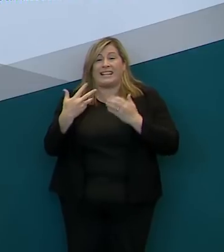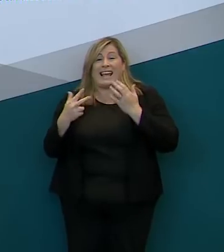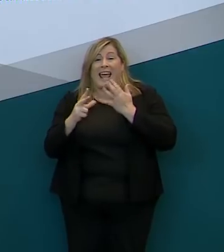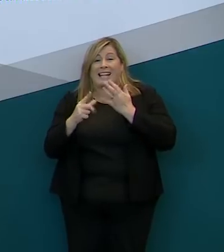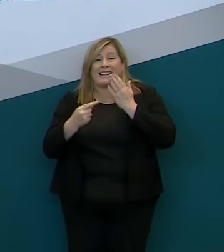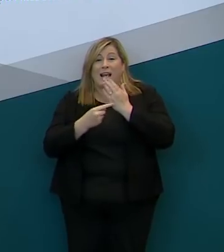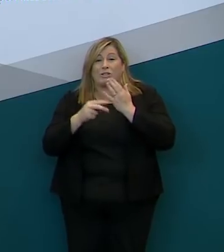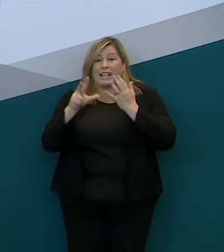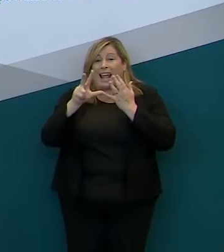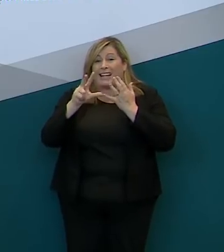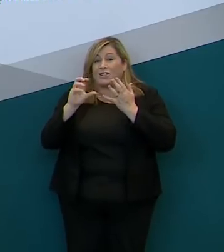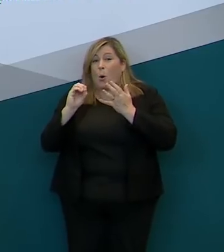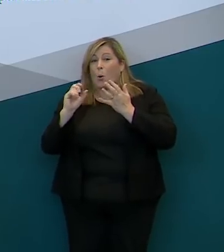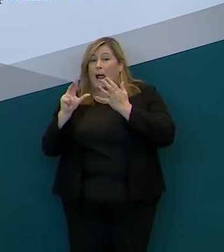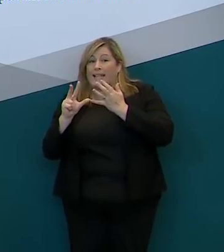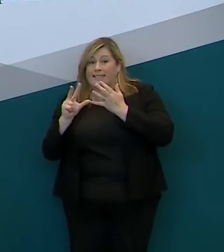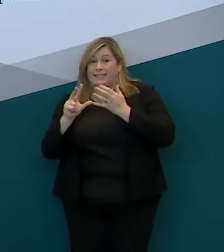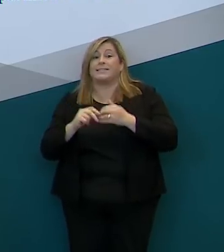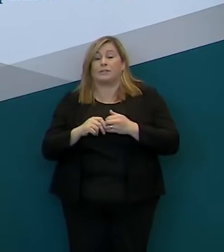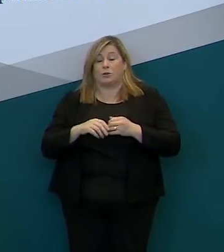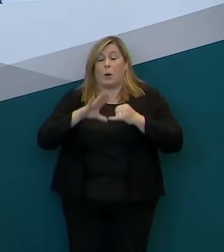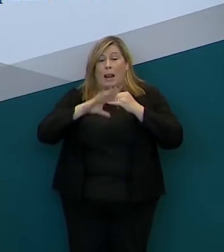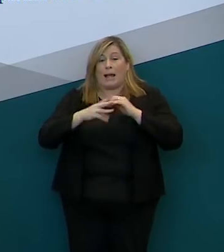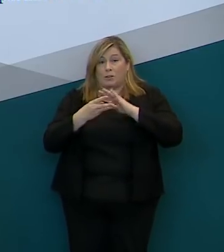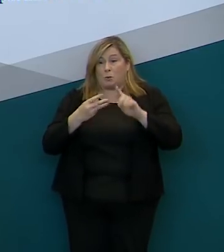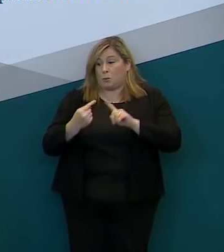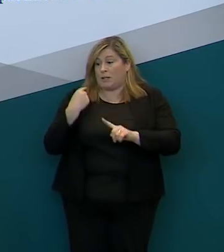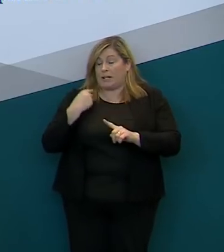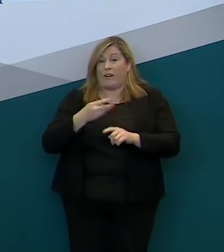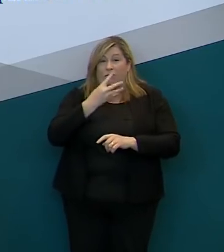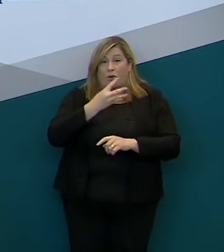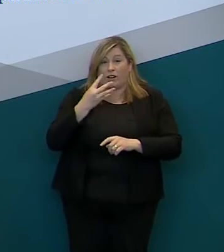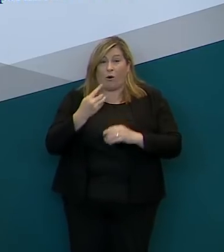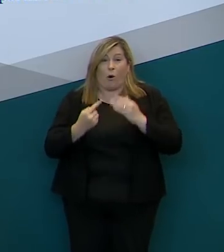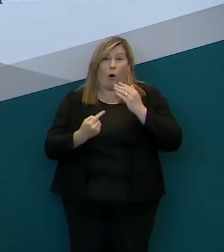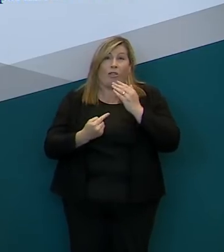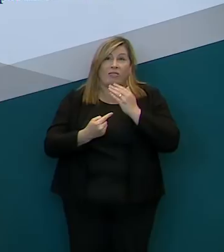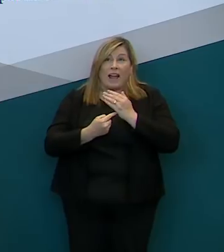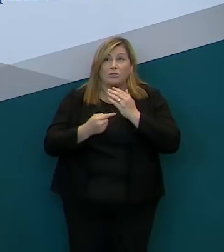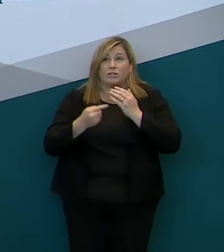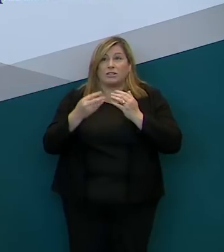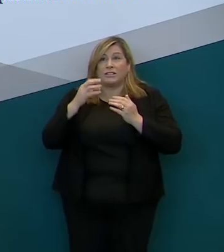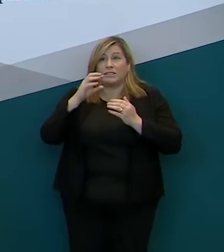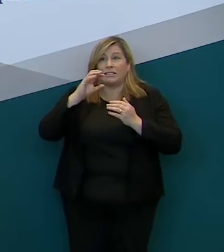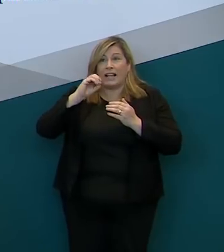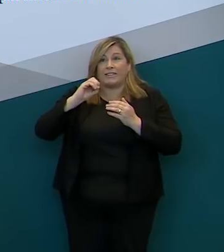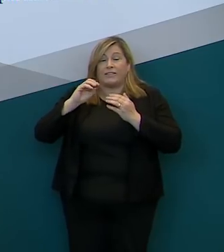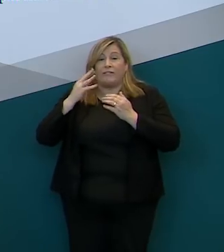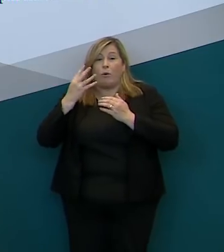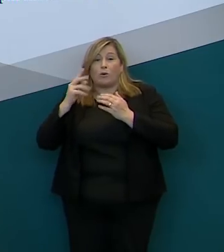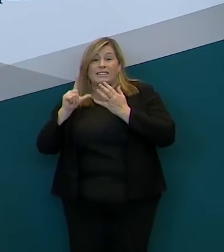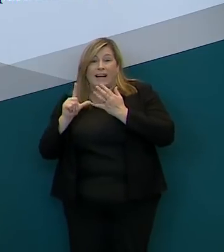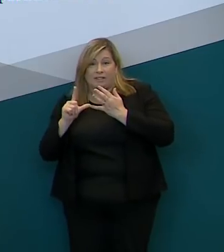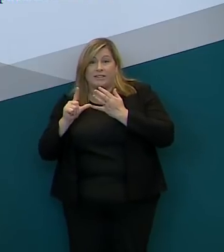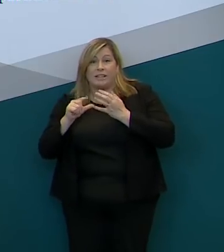258,808. So within the last week, we've done 44,047. Of